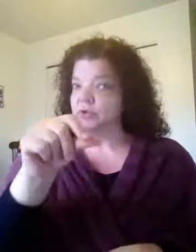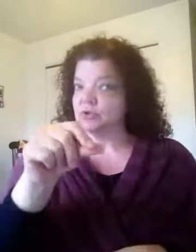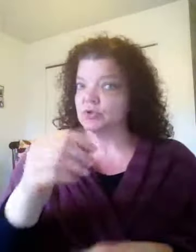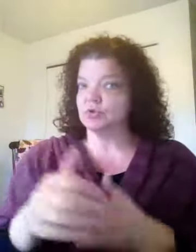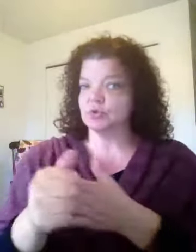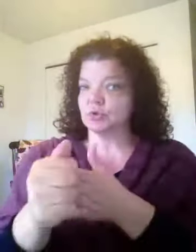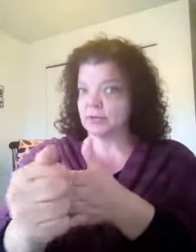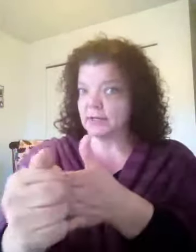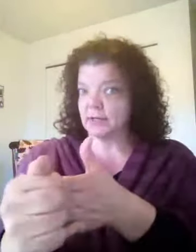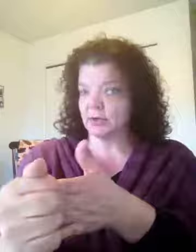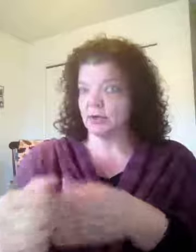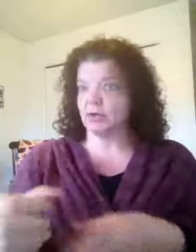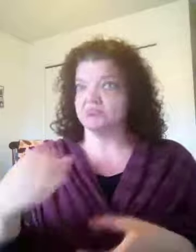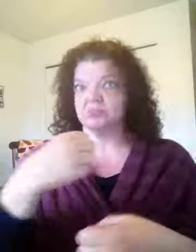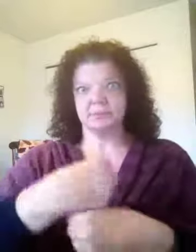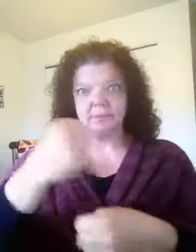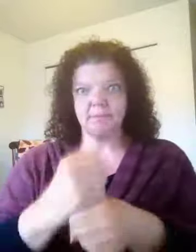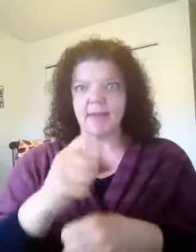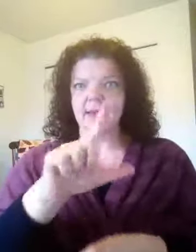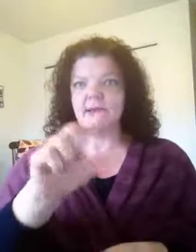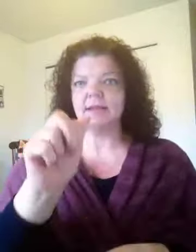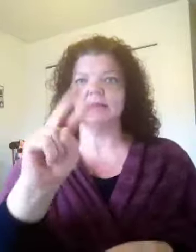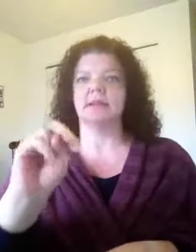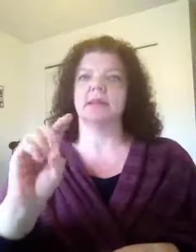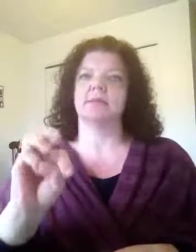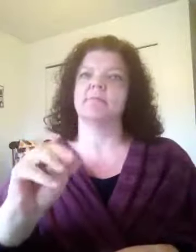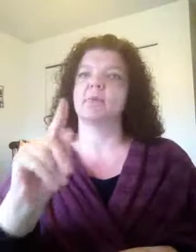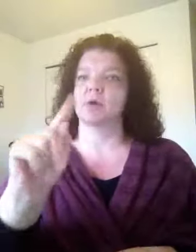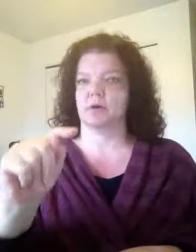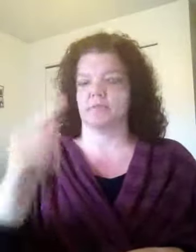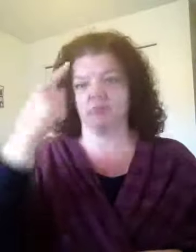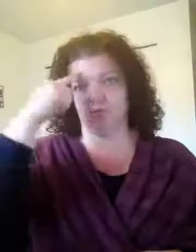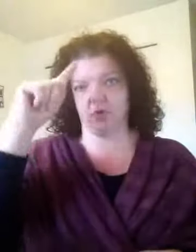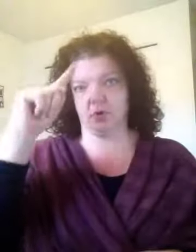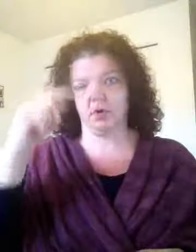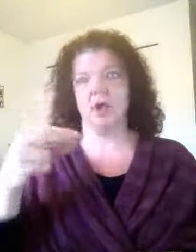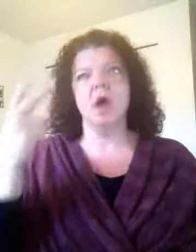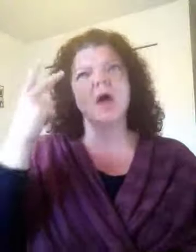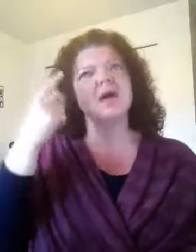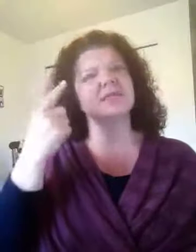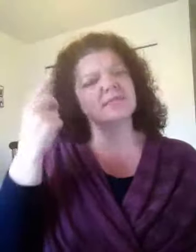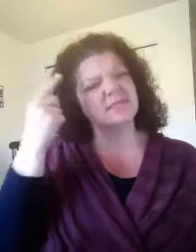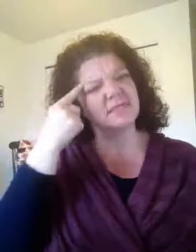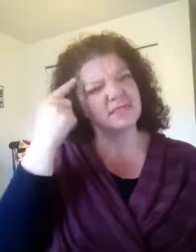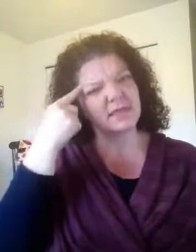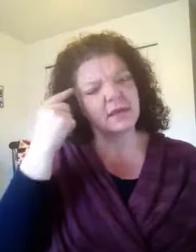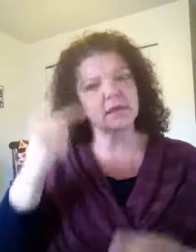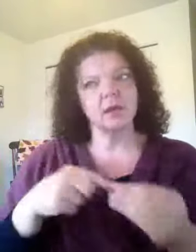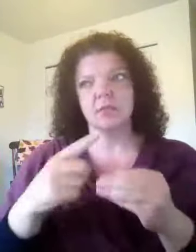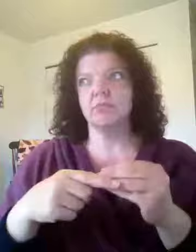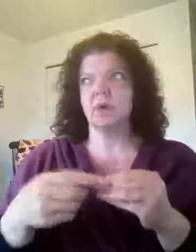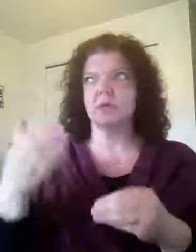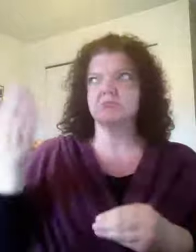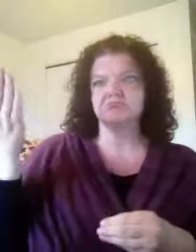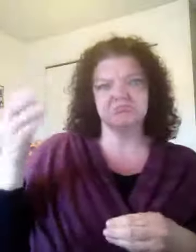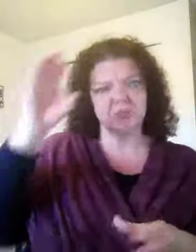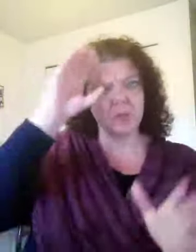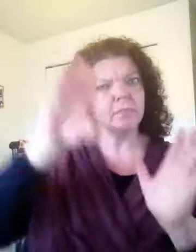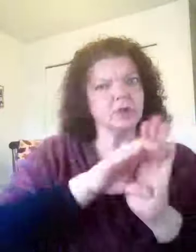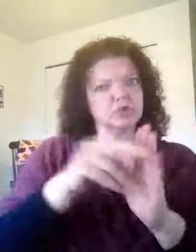you to think about the pictures that we just looked at. Some are statues of people. Some are places, like the Alamo, and sometimes